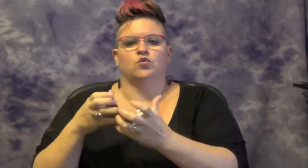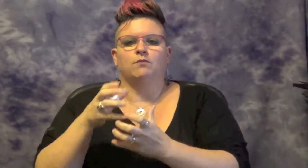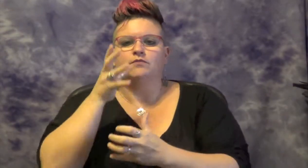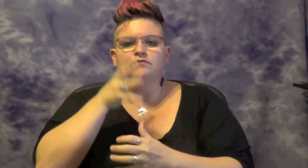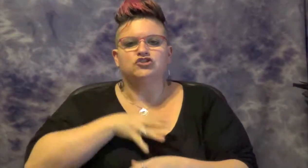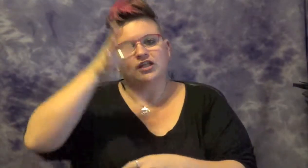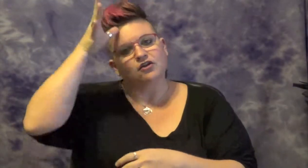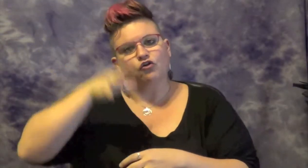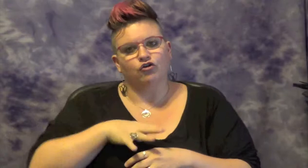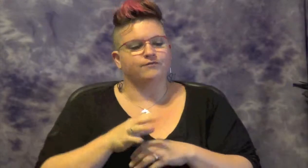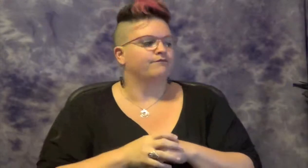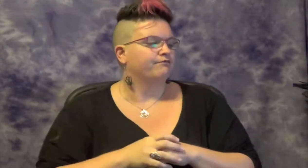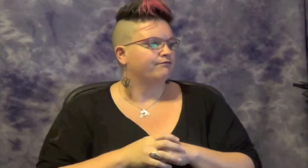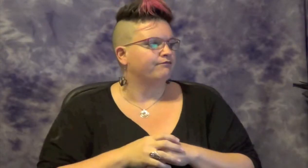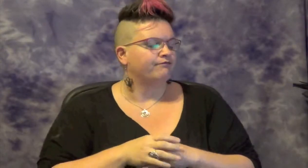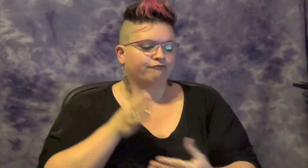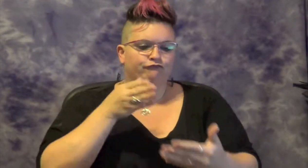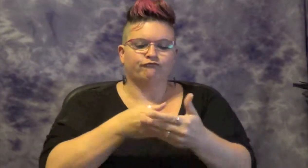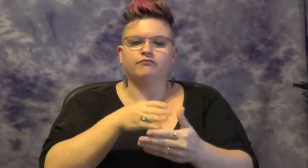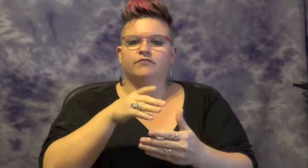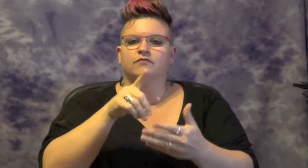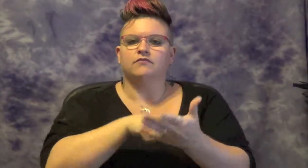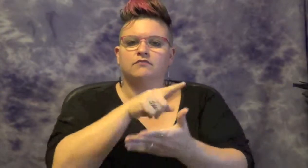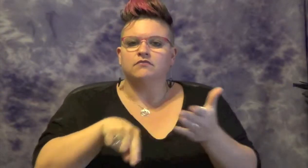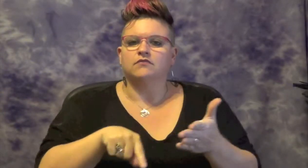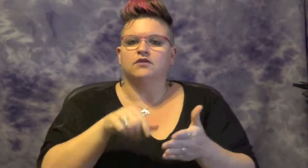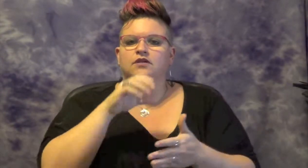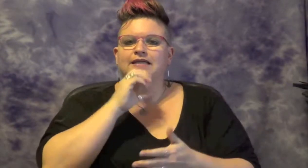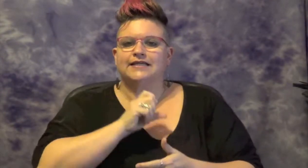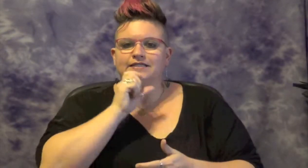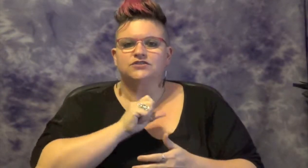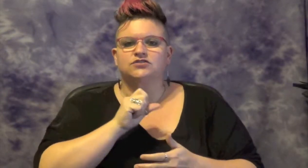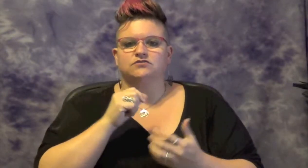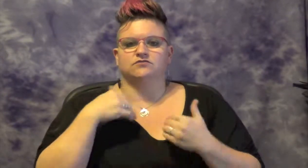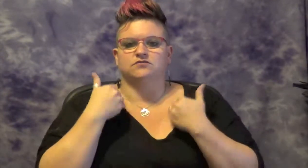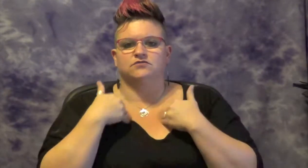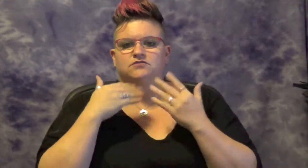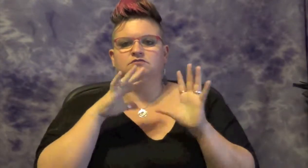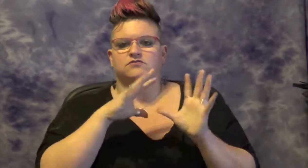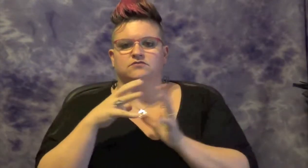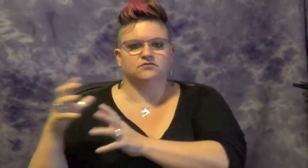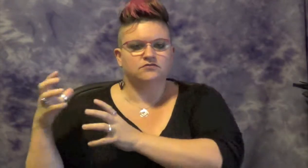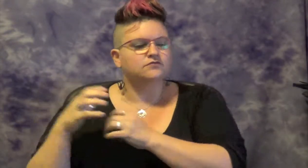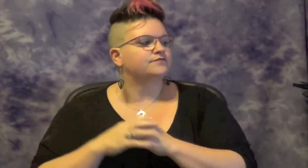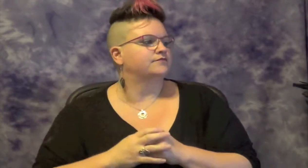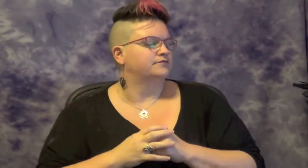people. We can also have sexism, as well as ageism,